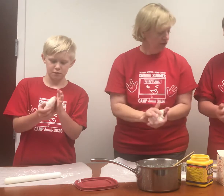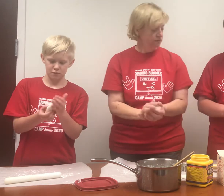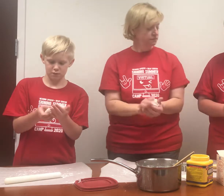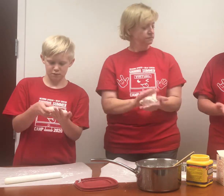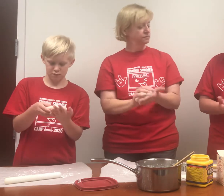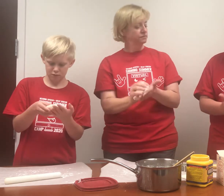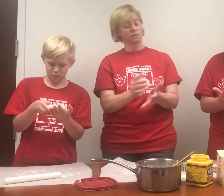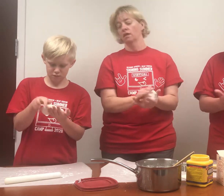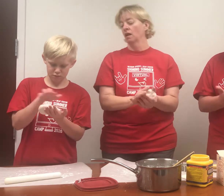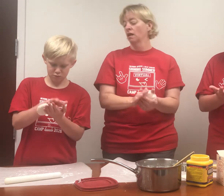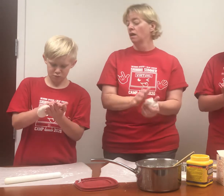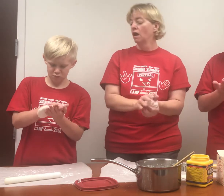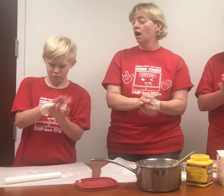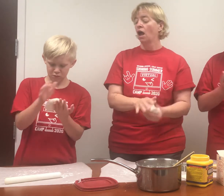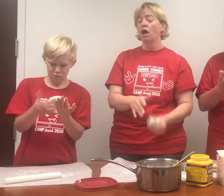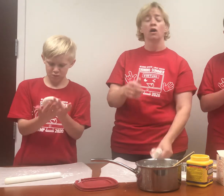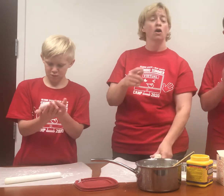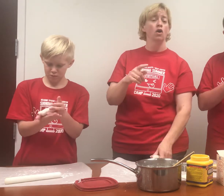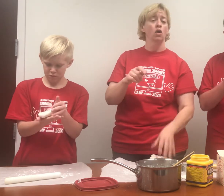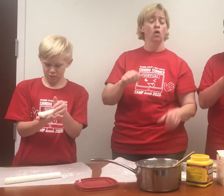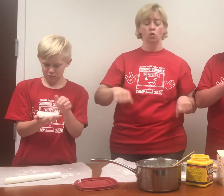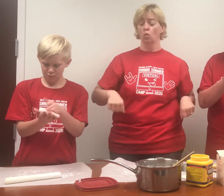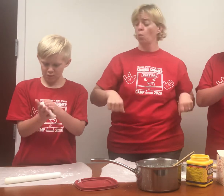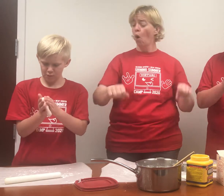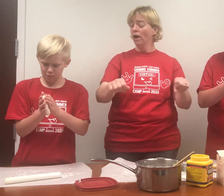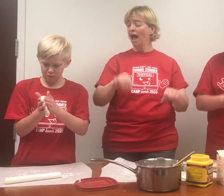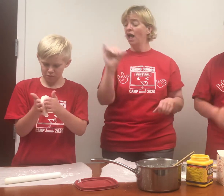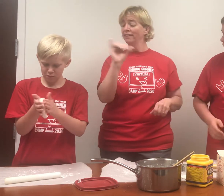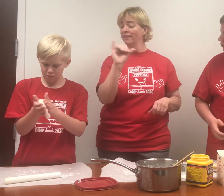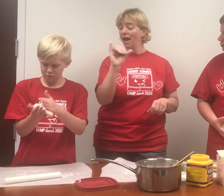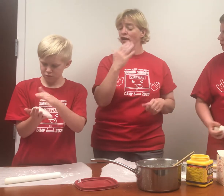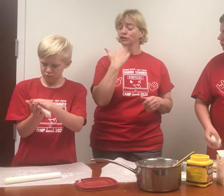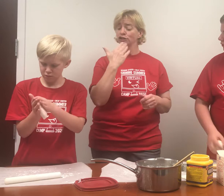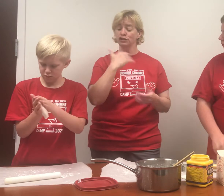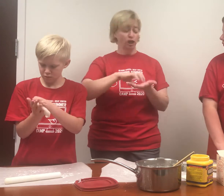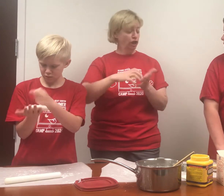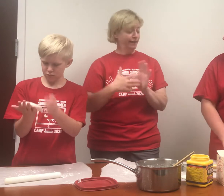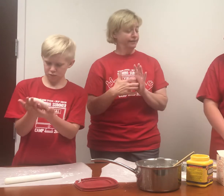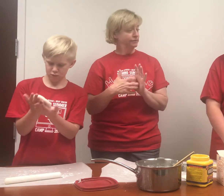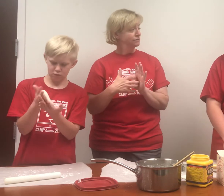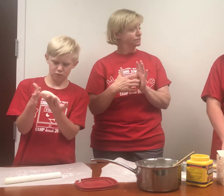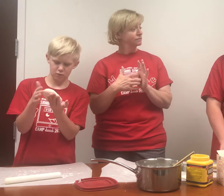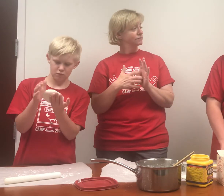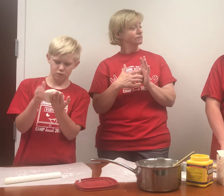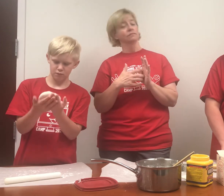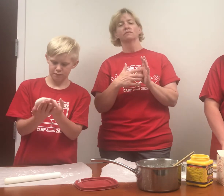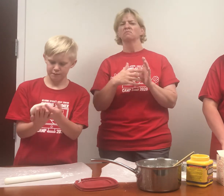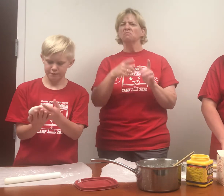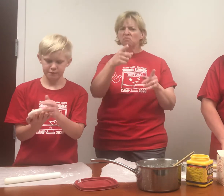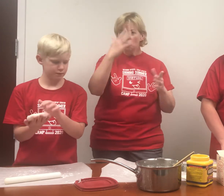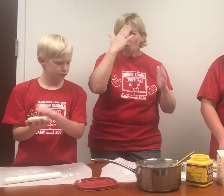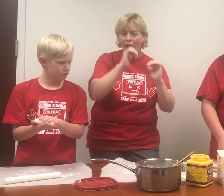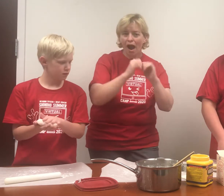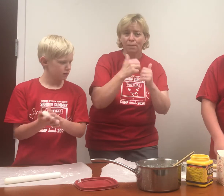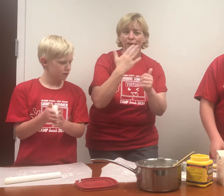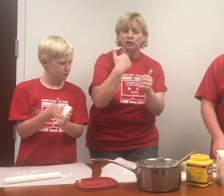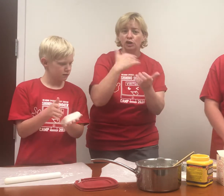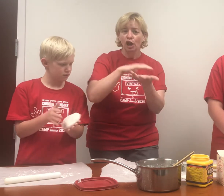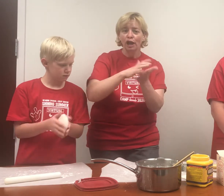share between them. So you're going to roll it out like you would a sugar